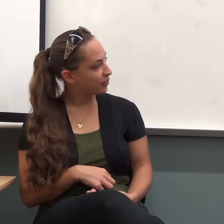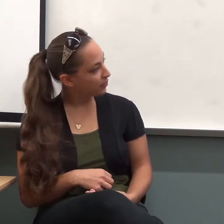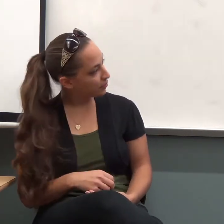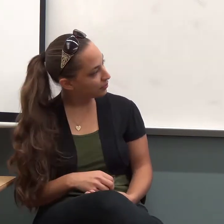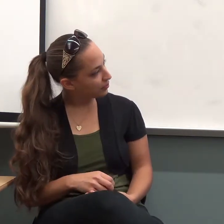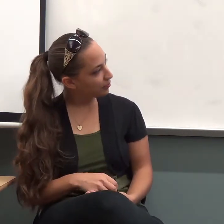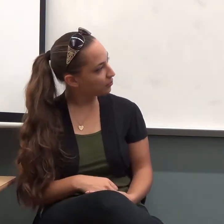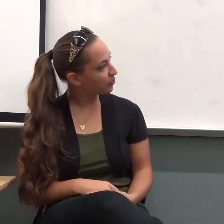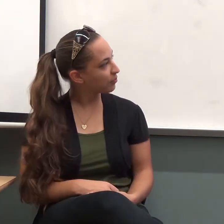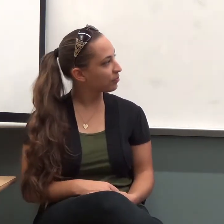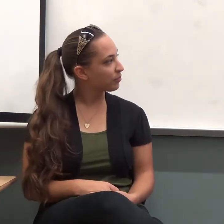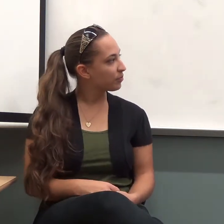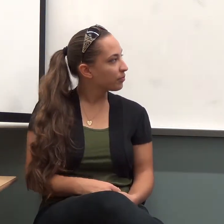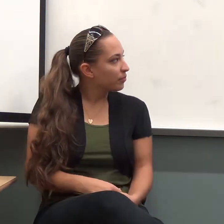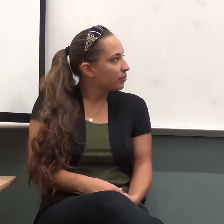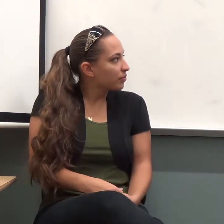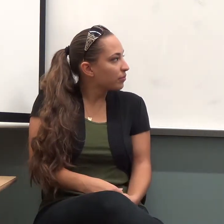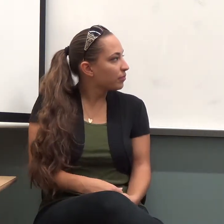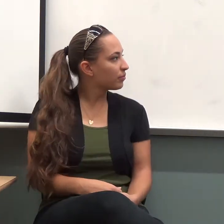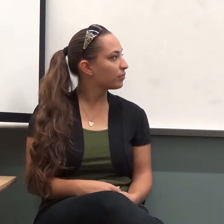this writer. Guys, the car.